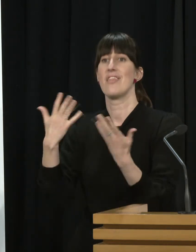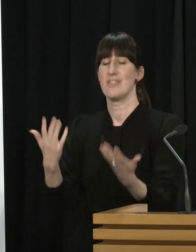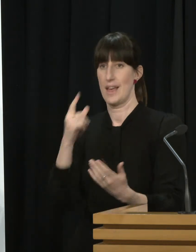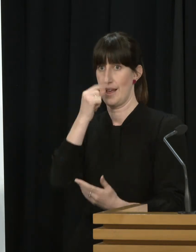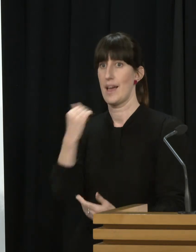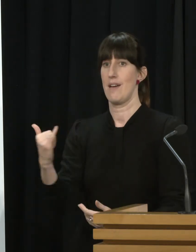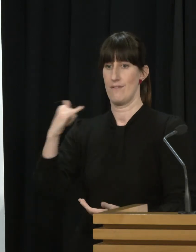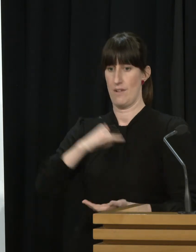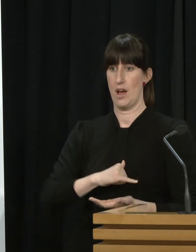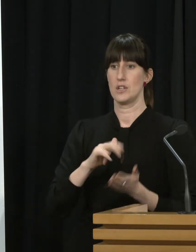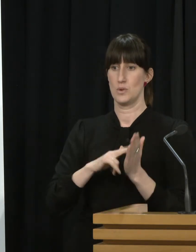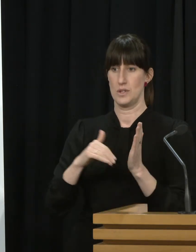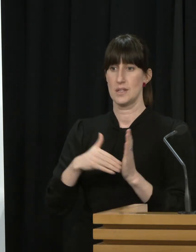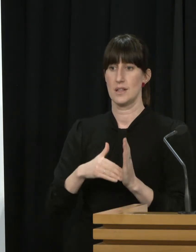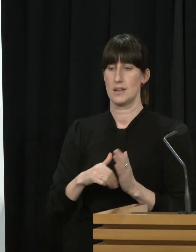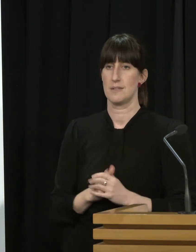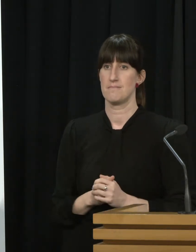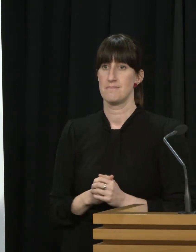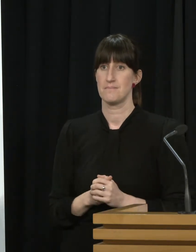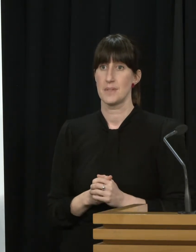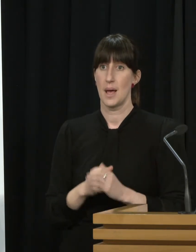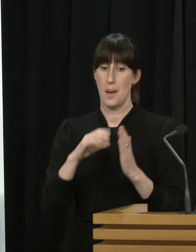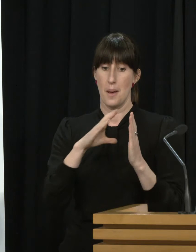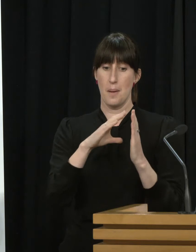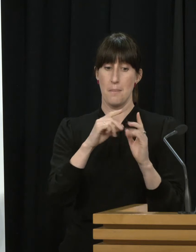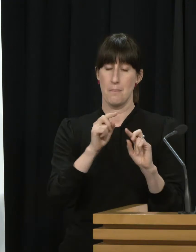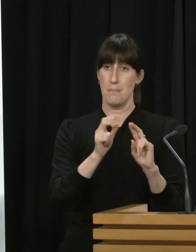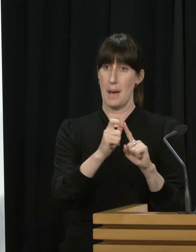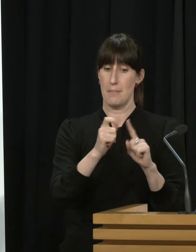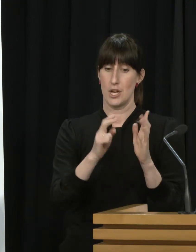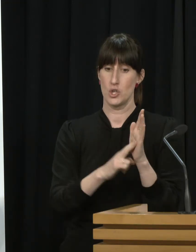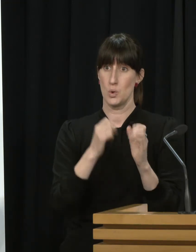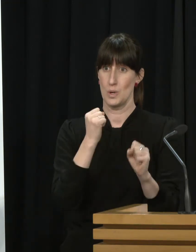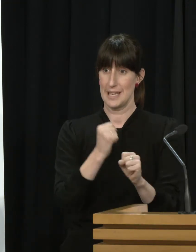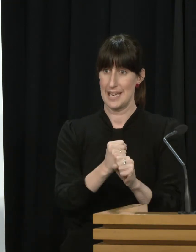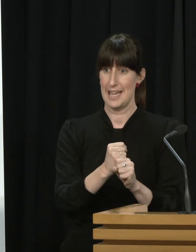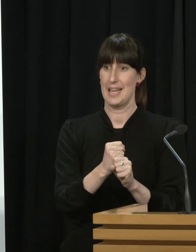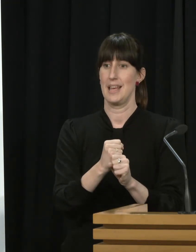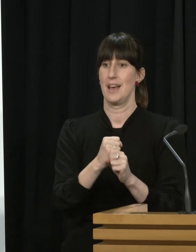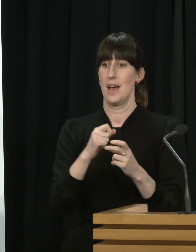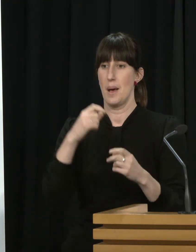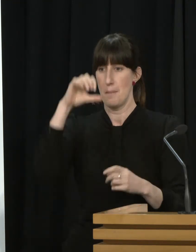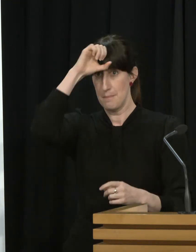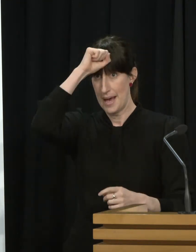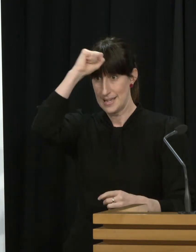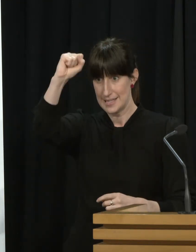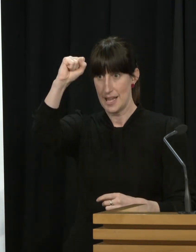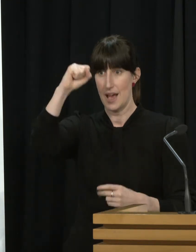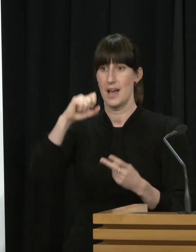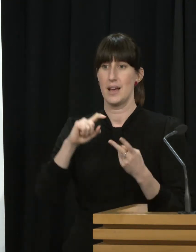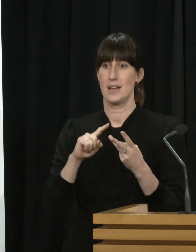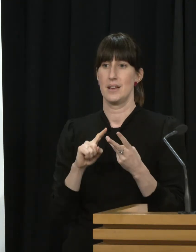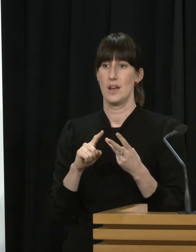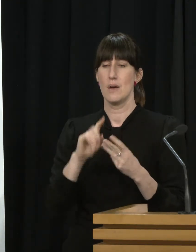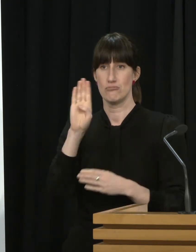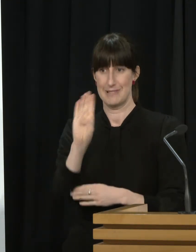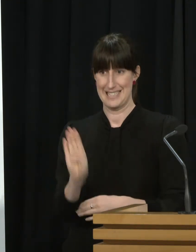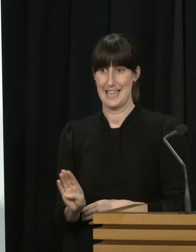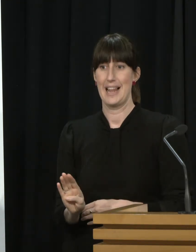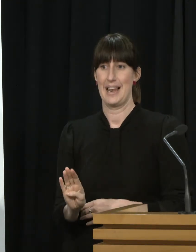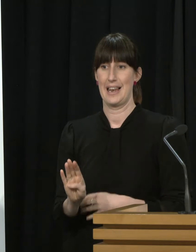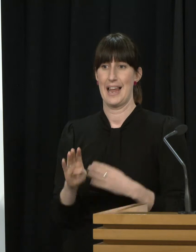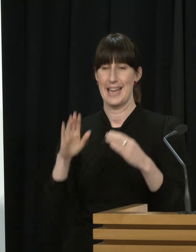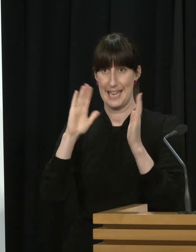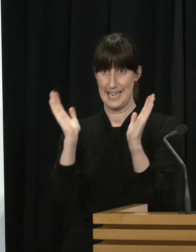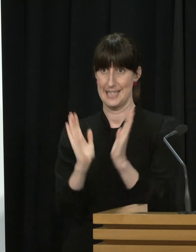to remain in the very high-risk country category. We keep that under regular review. We put these stronger measures